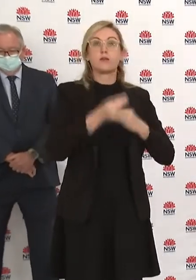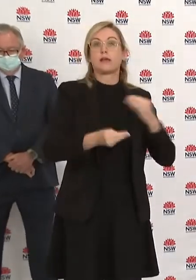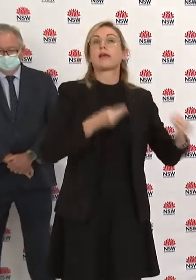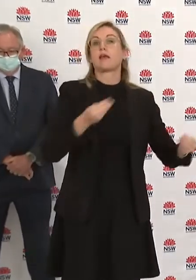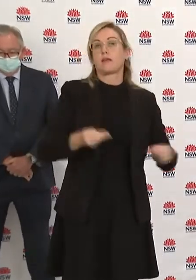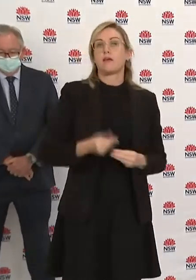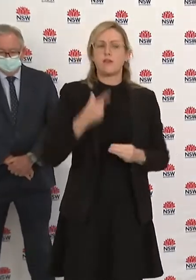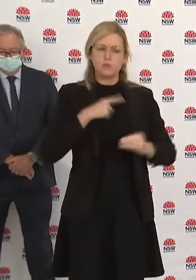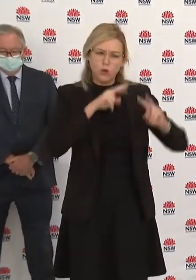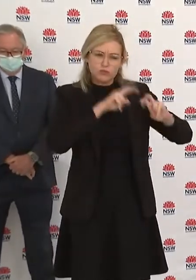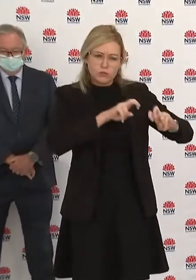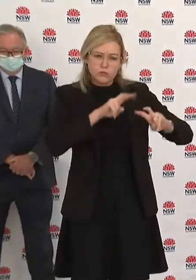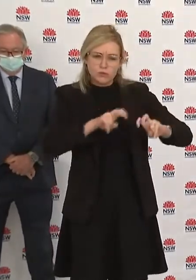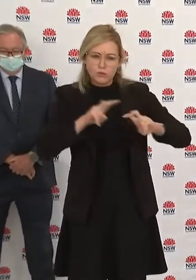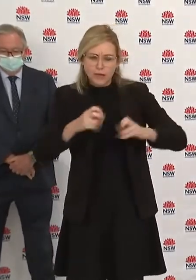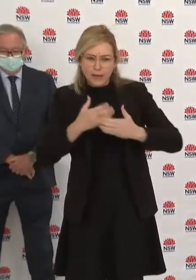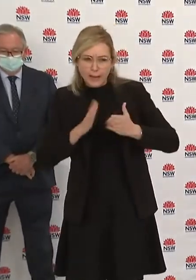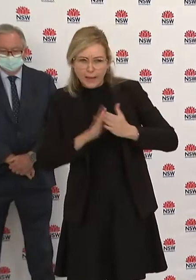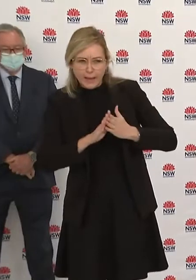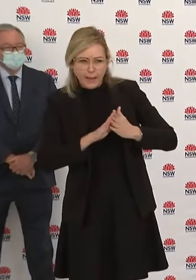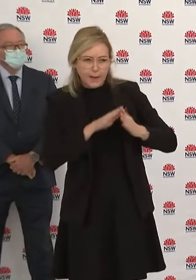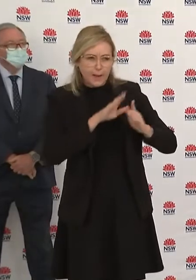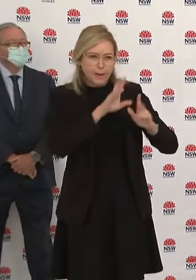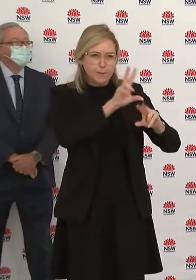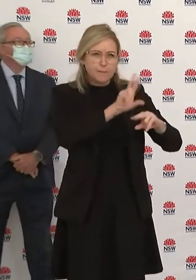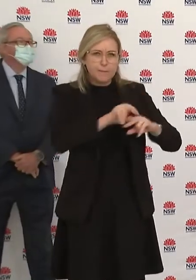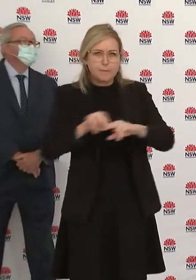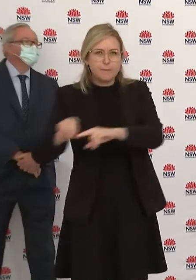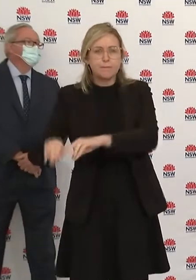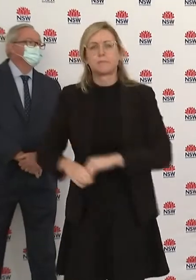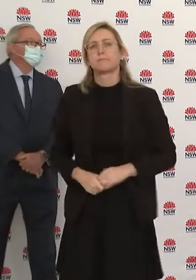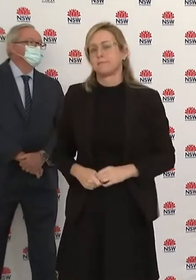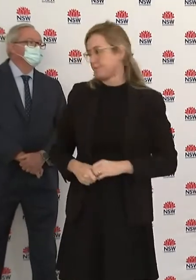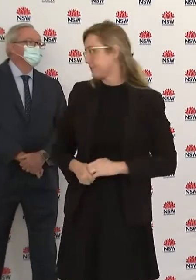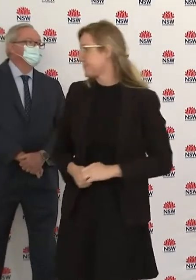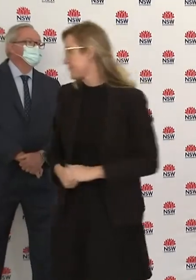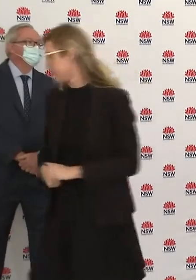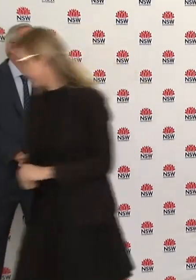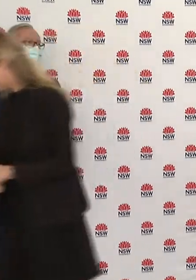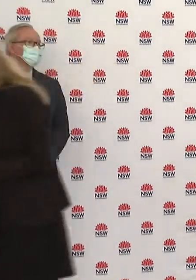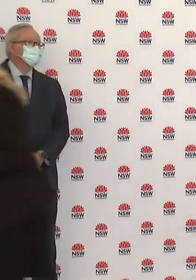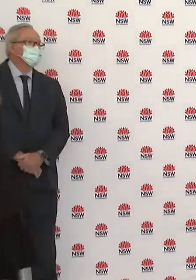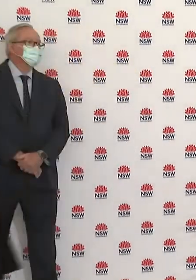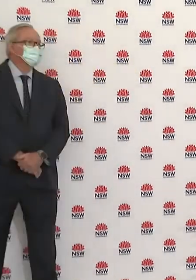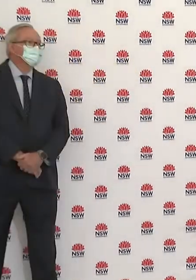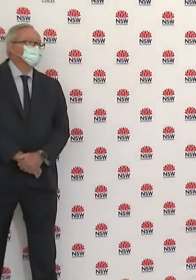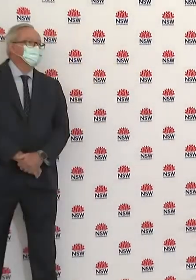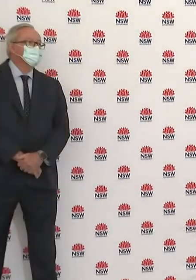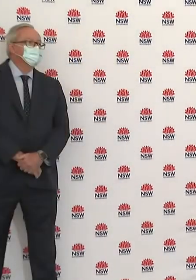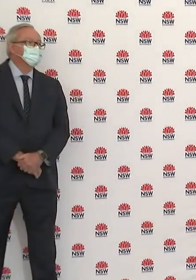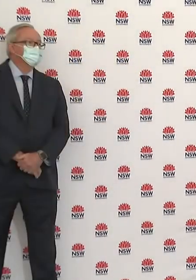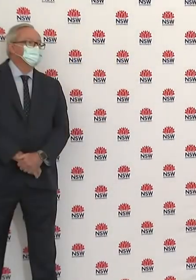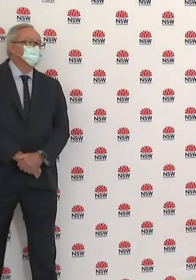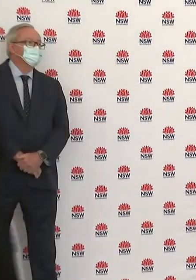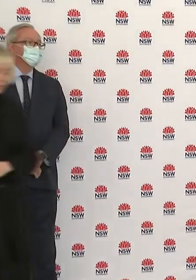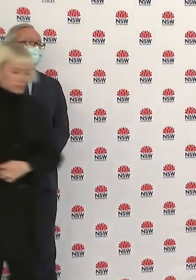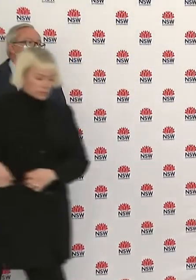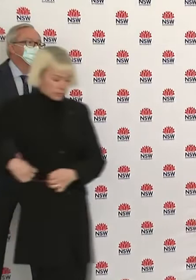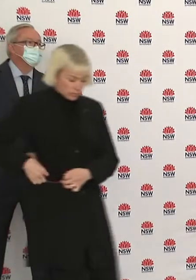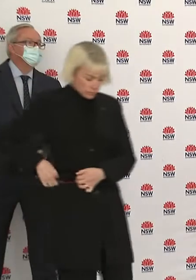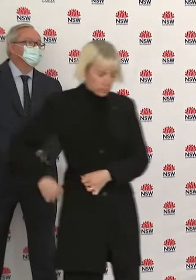and let's try and work with the community. If you are that desperate for anyone who can to get